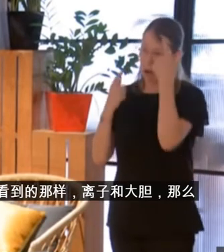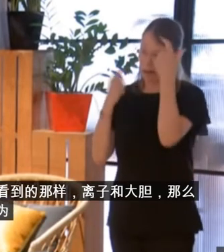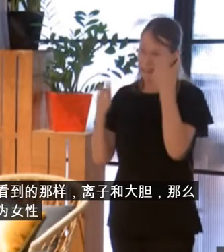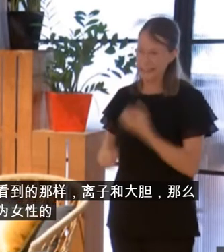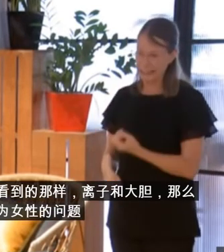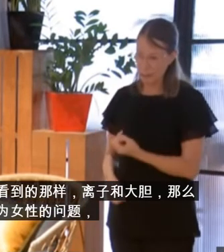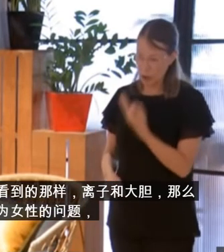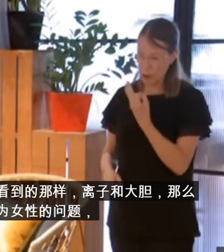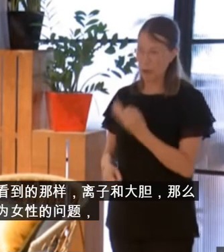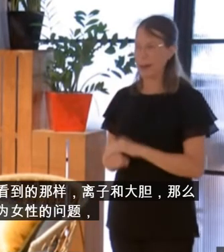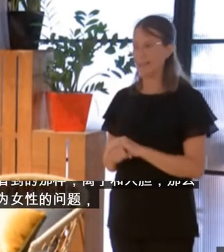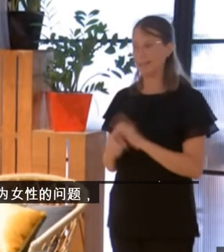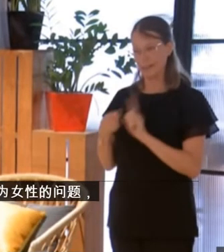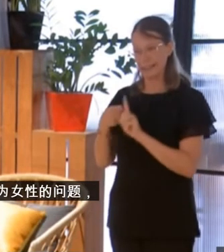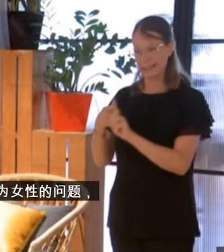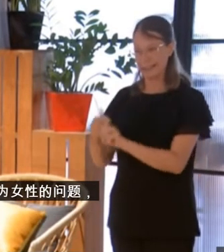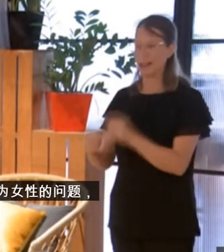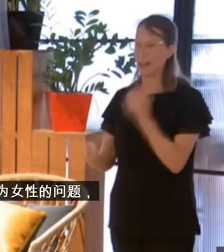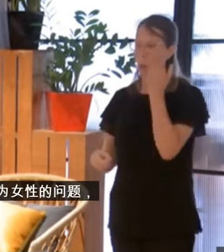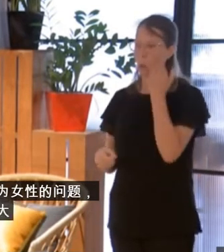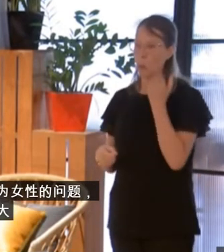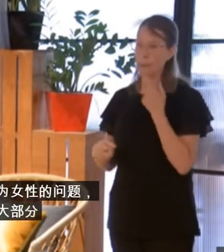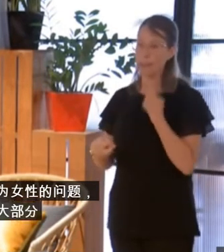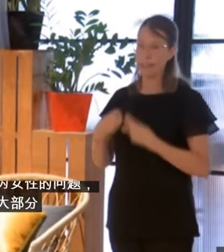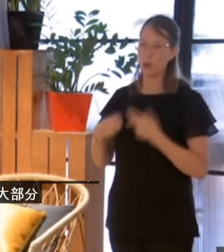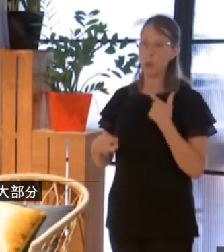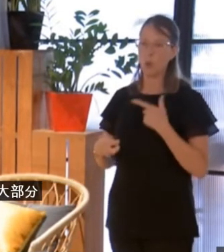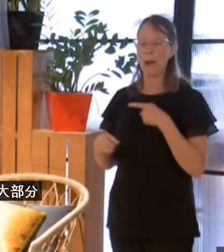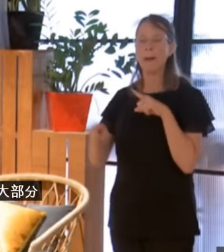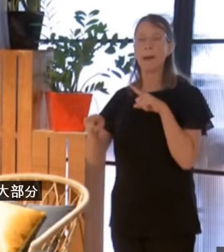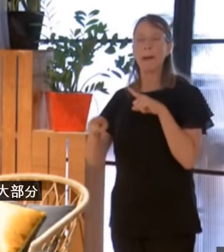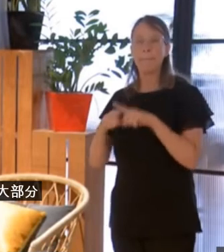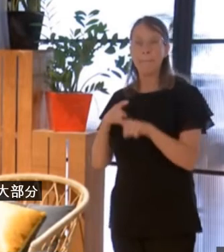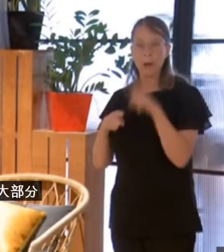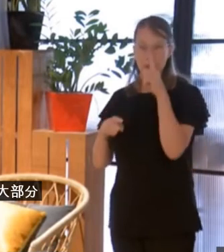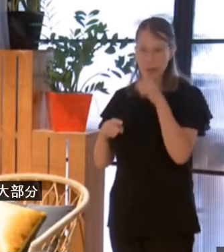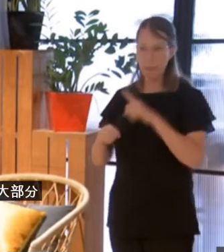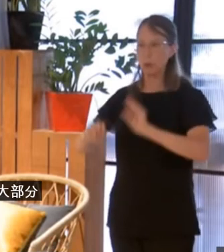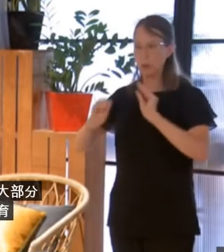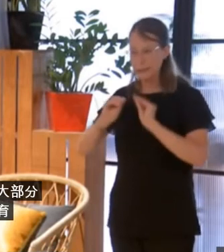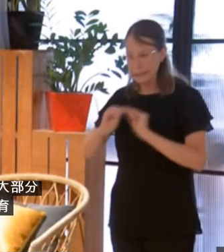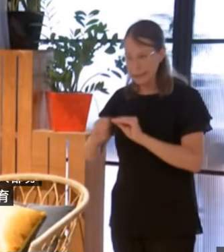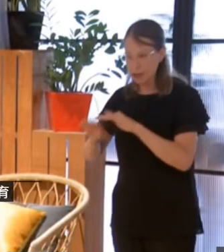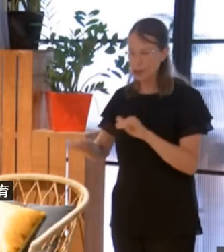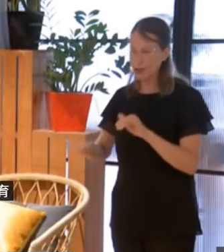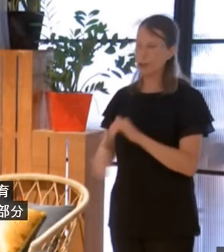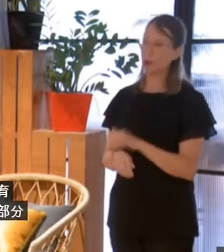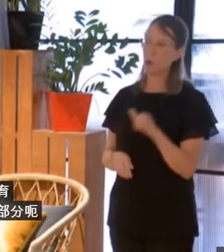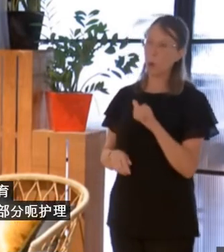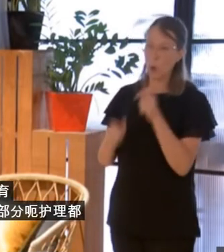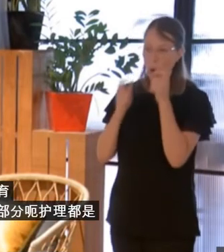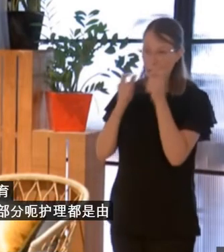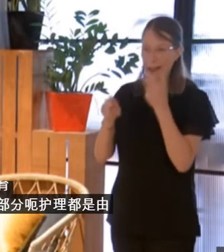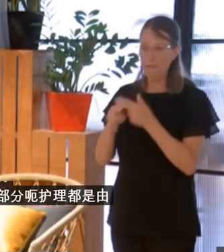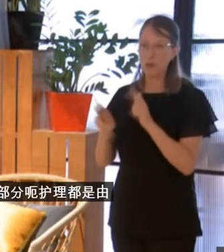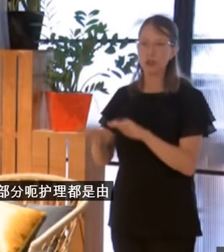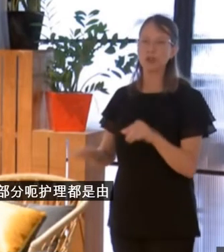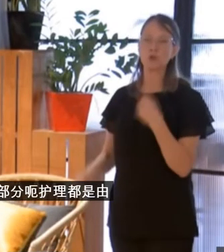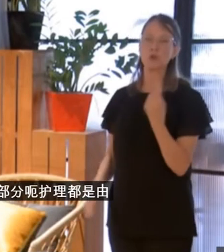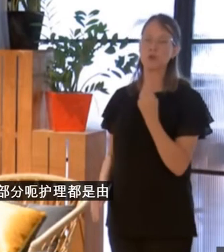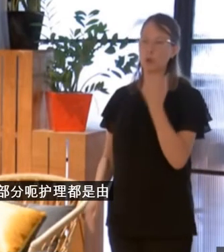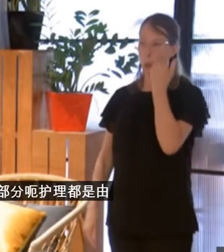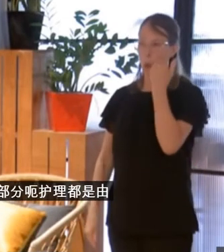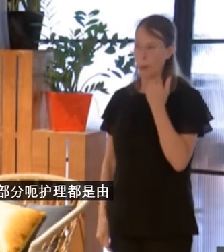we'll keep making it a women's issue. Because the bulk of the caring, the bulk of the teaching, the bulk of care generally across our state is done by